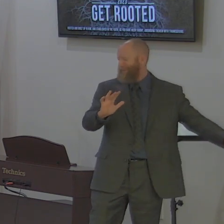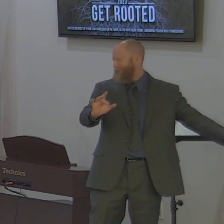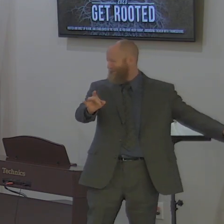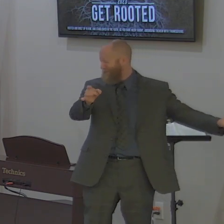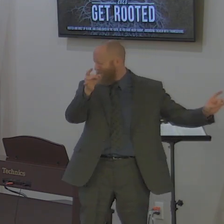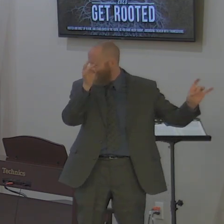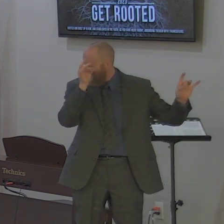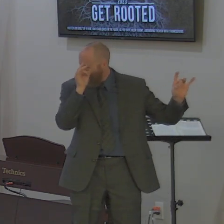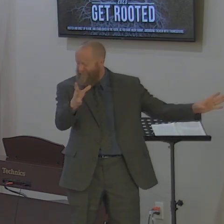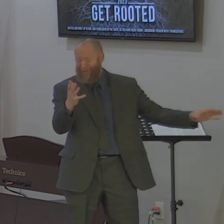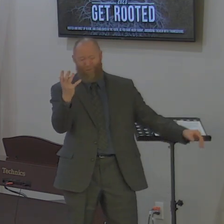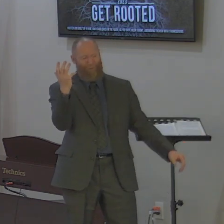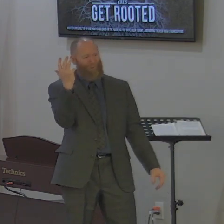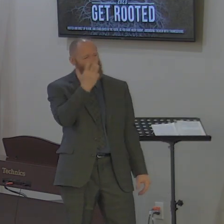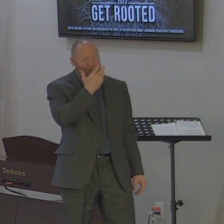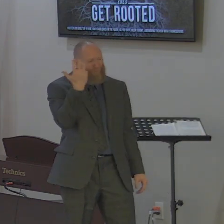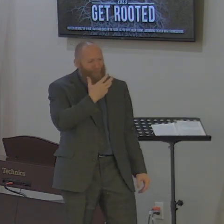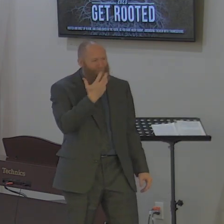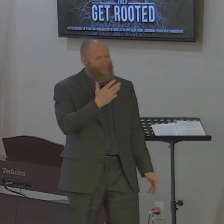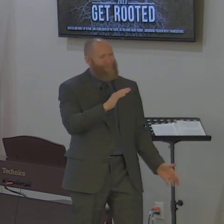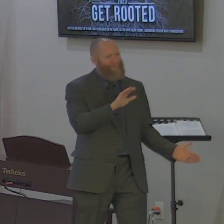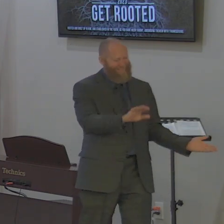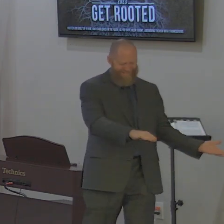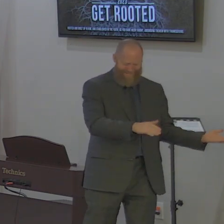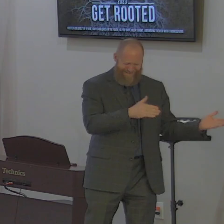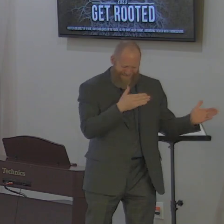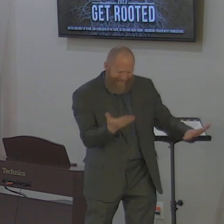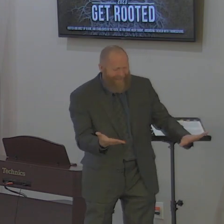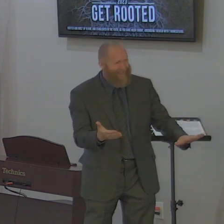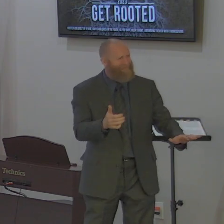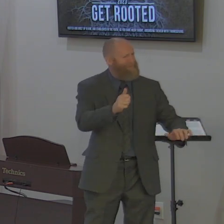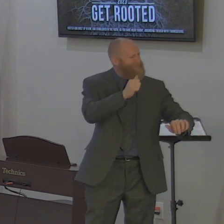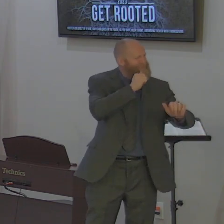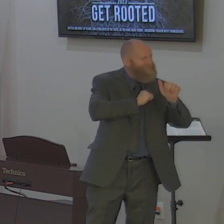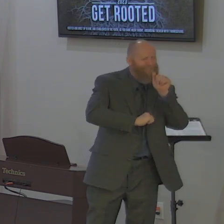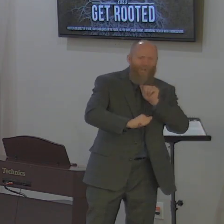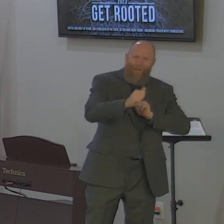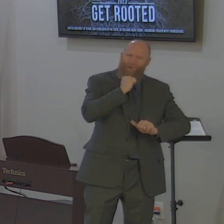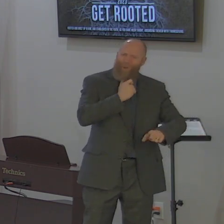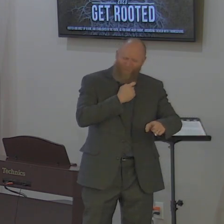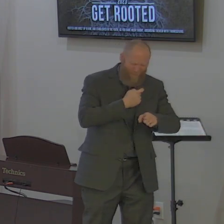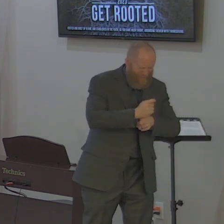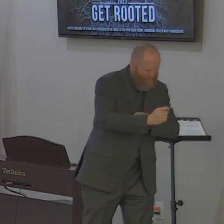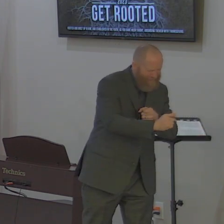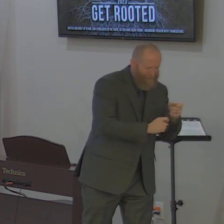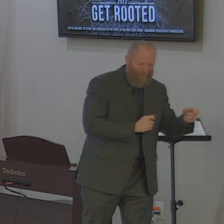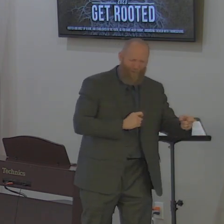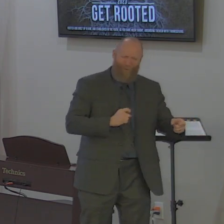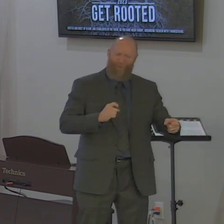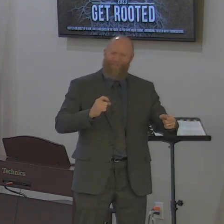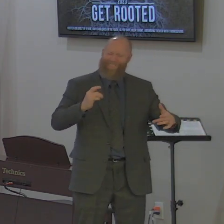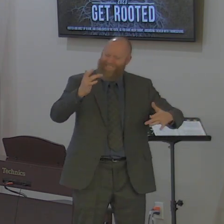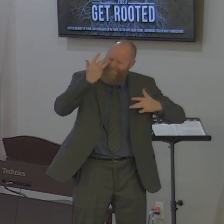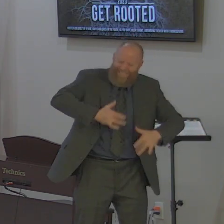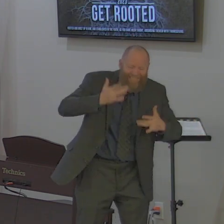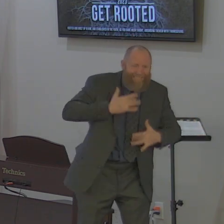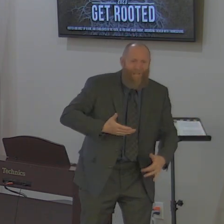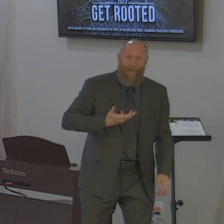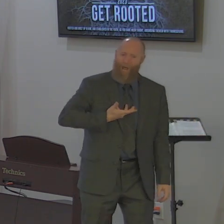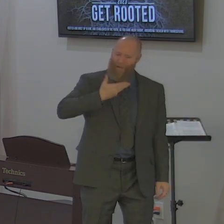and the death and the awfulness of everything that's going to happen during the tribulation, I don't wish that on